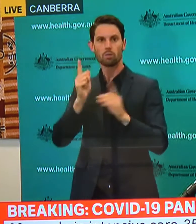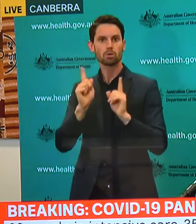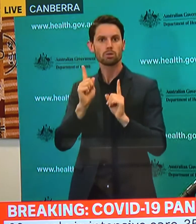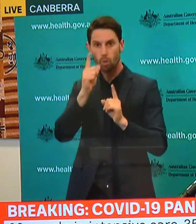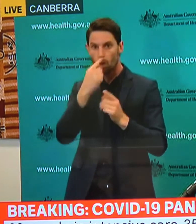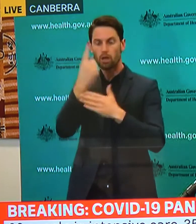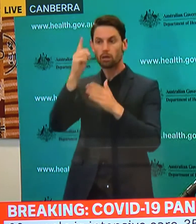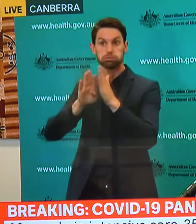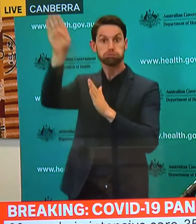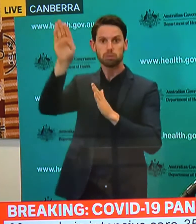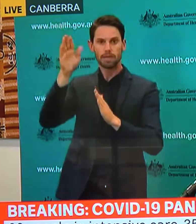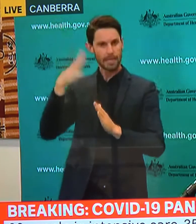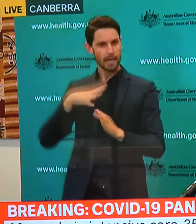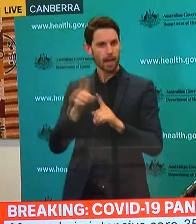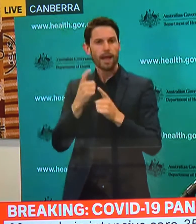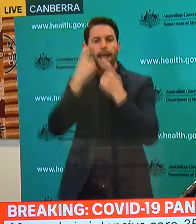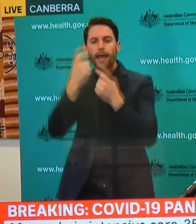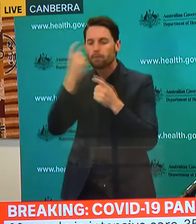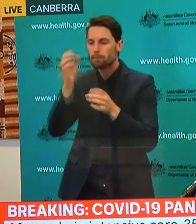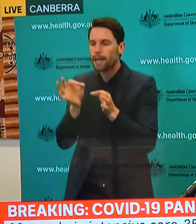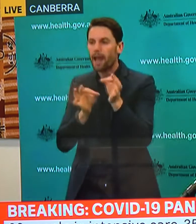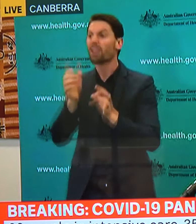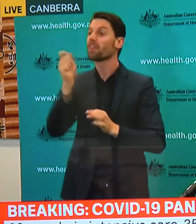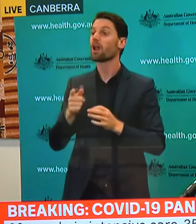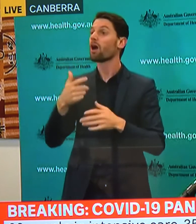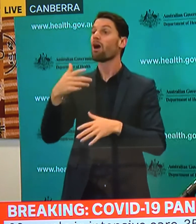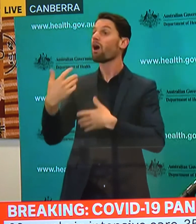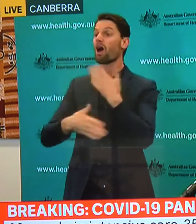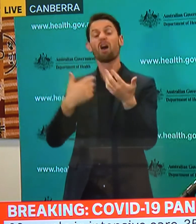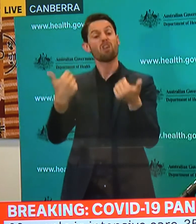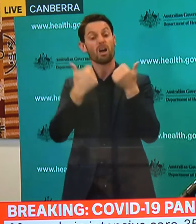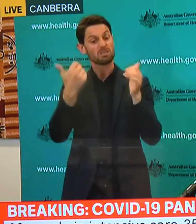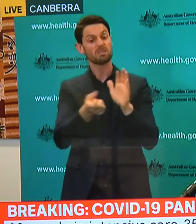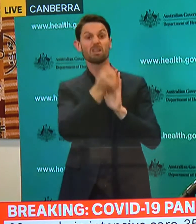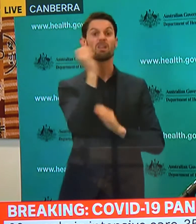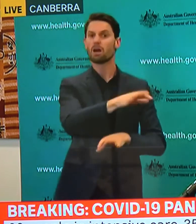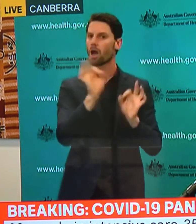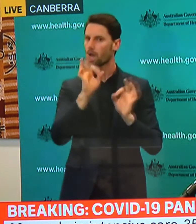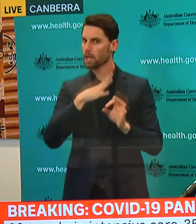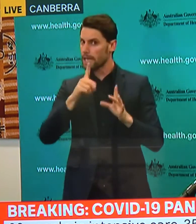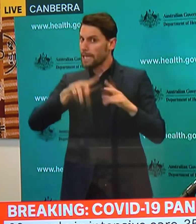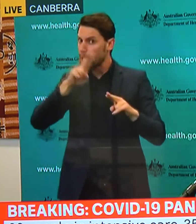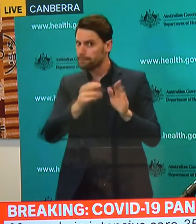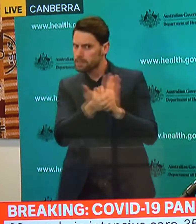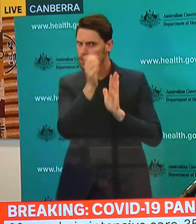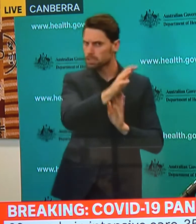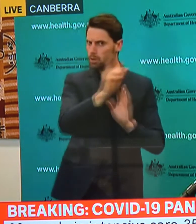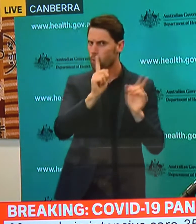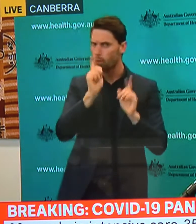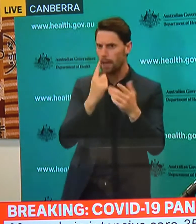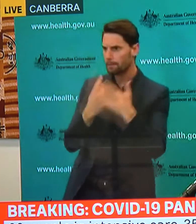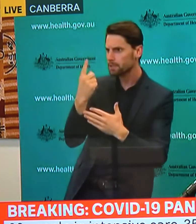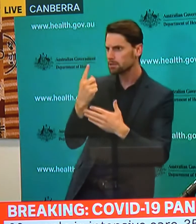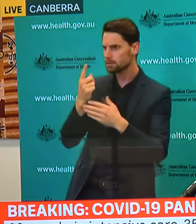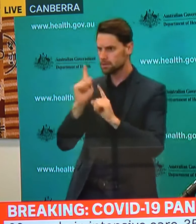information every day in relation to that, partly from the modelling elements, but also from the data we're collecting every day. And